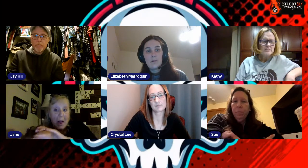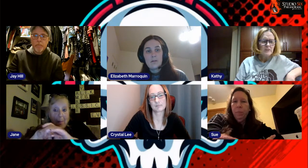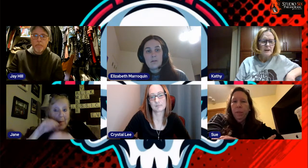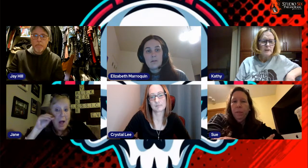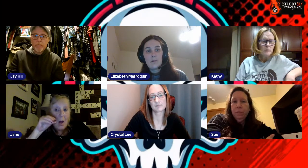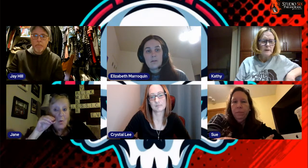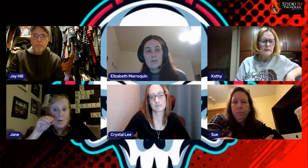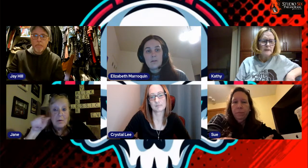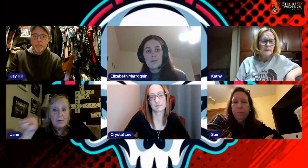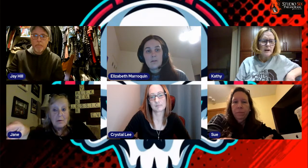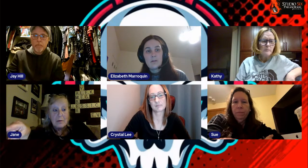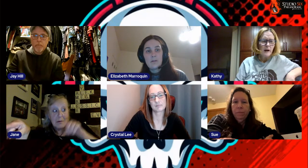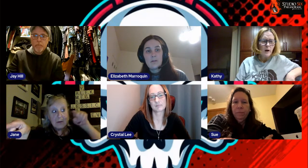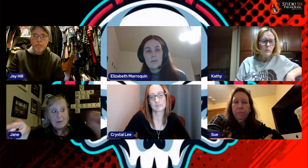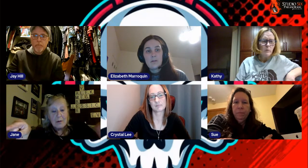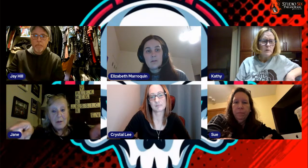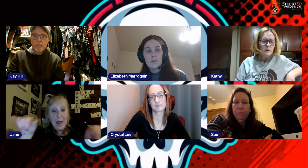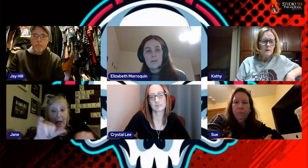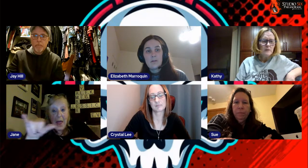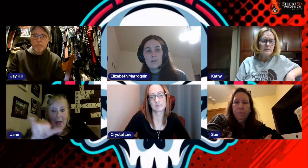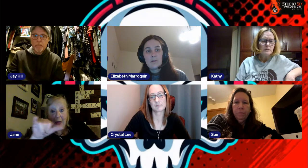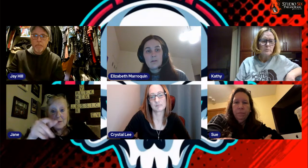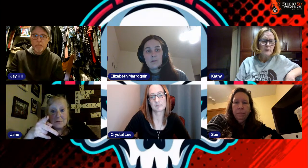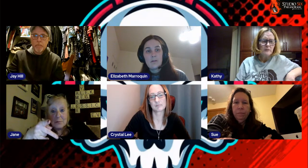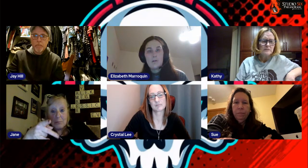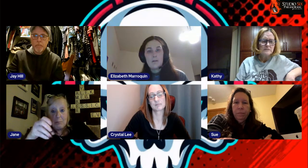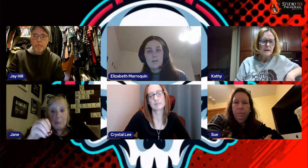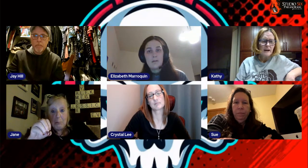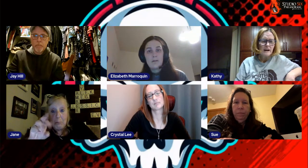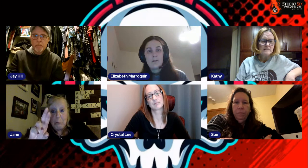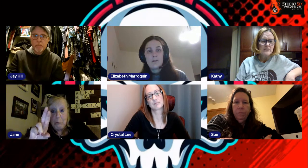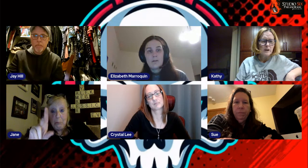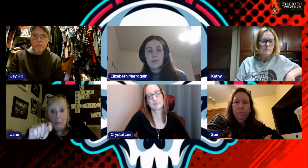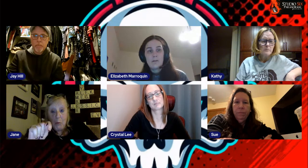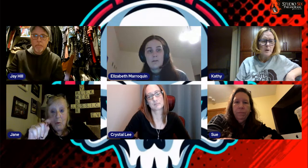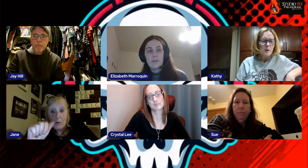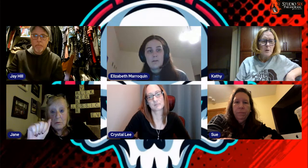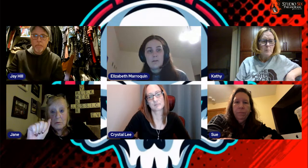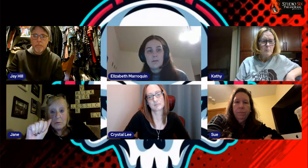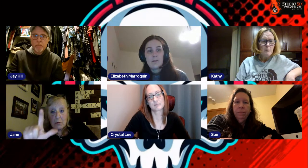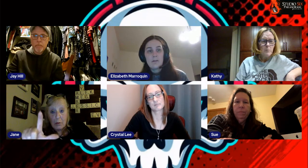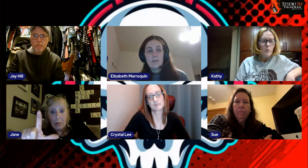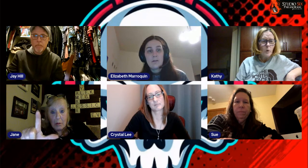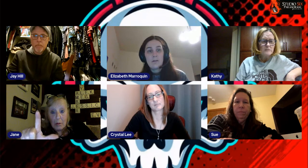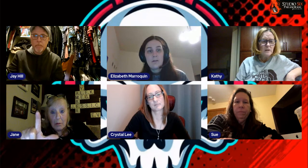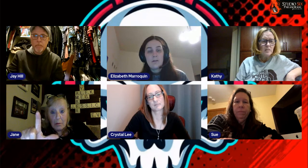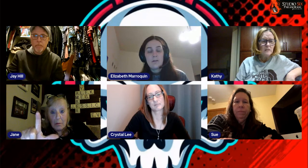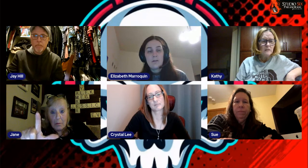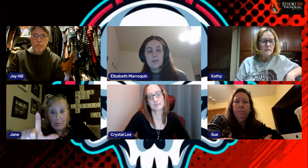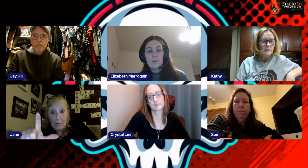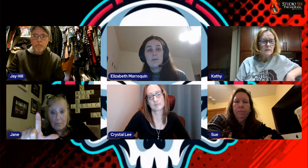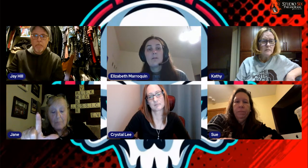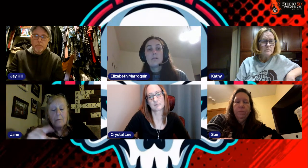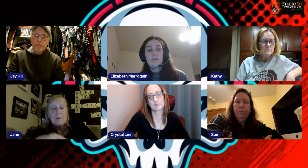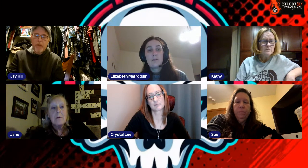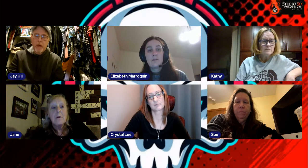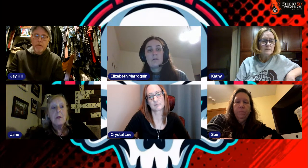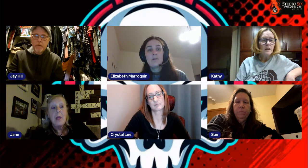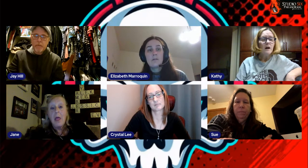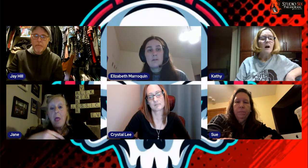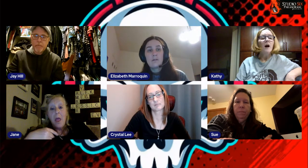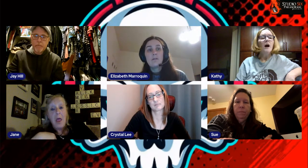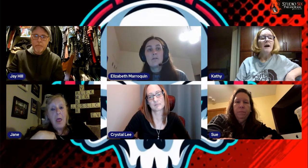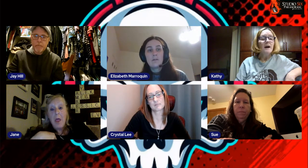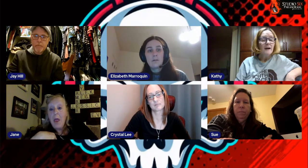And is there anyone come out of these two mirrors? Are they portal?